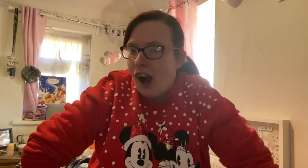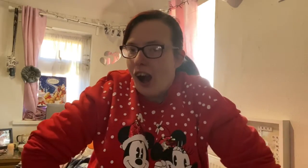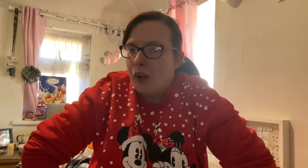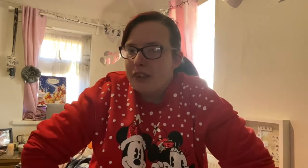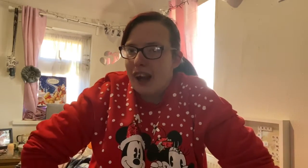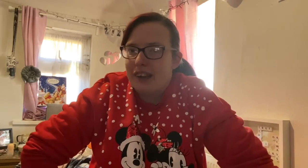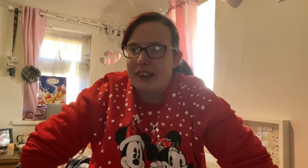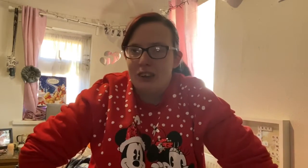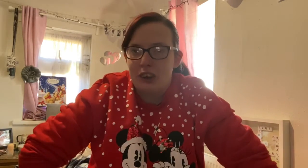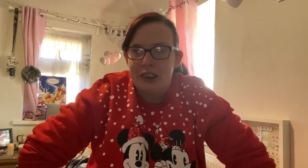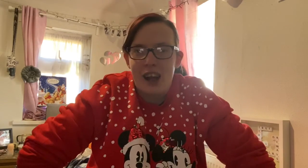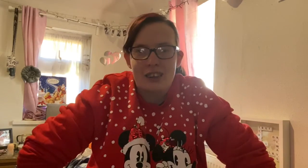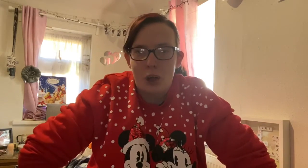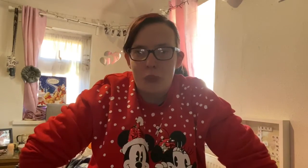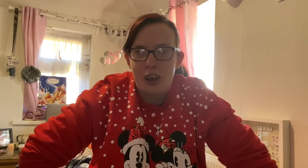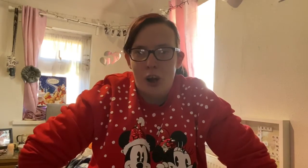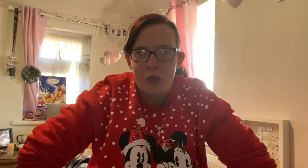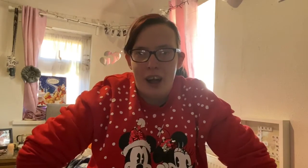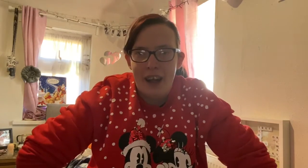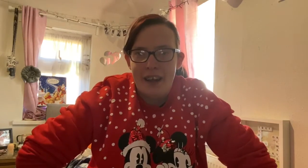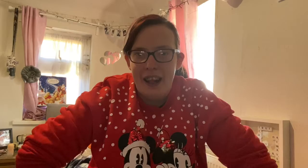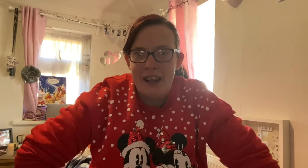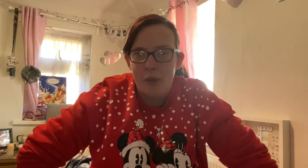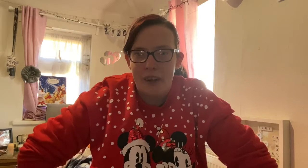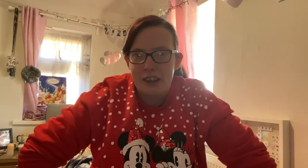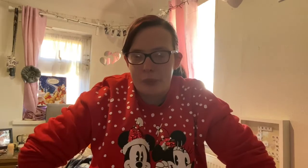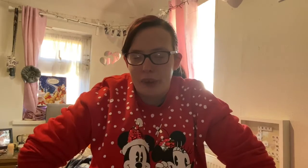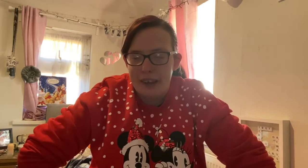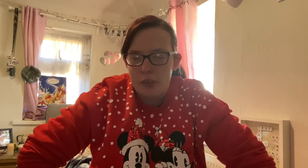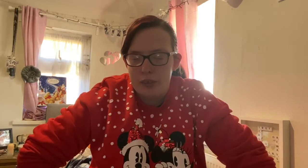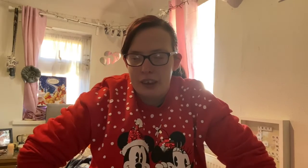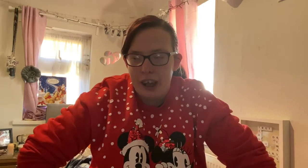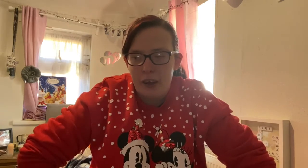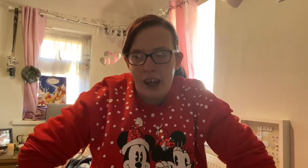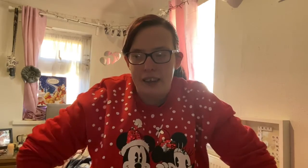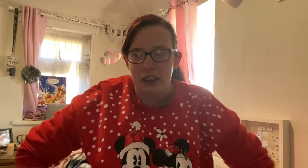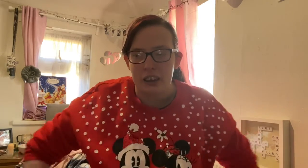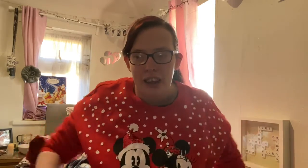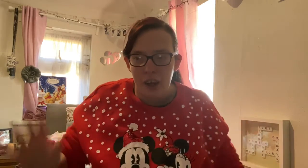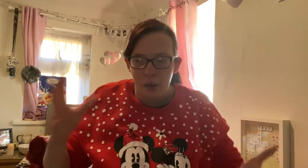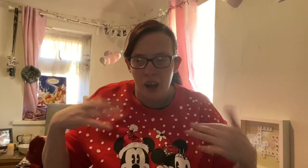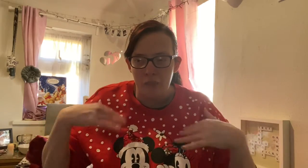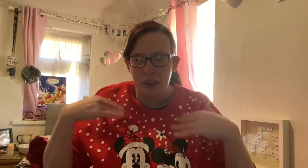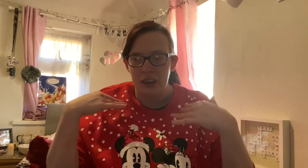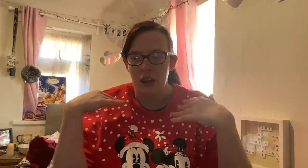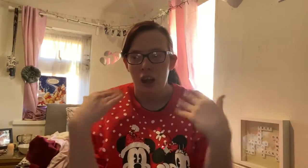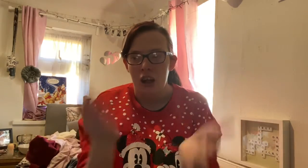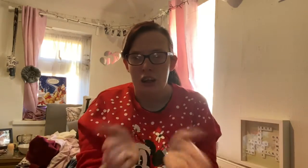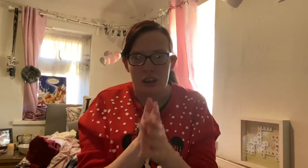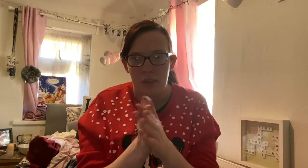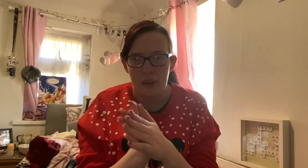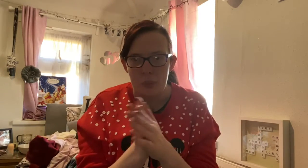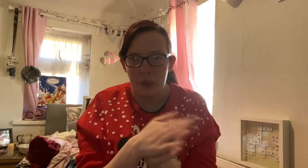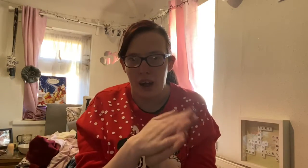hope you guys enjoyed that somewhat of a little explainer video. As you can tell, I'm doing so much better,